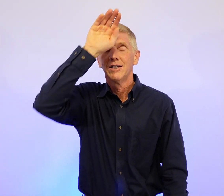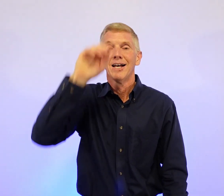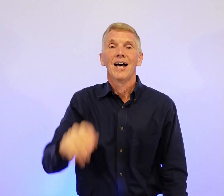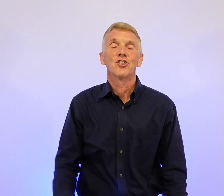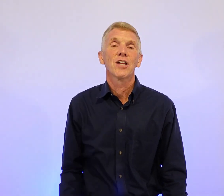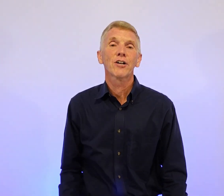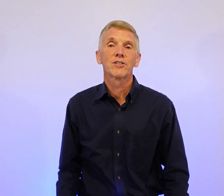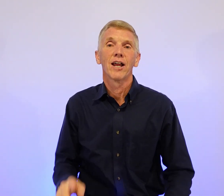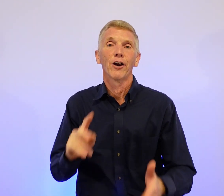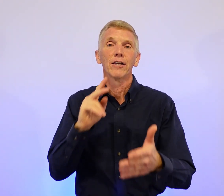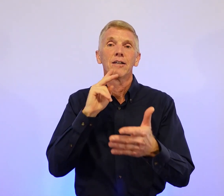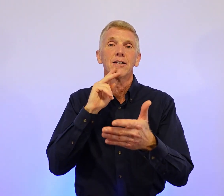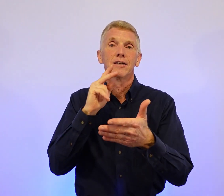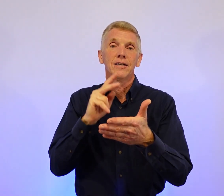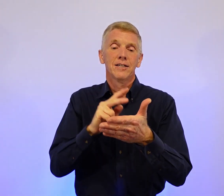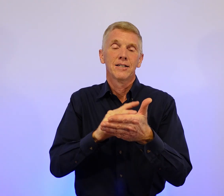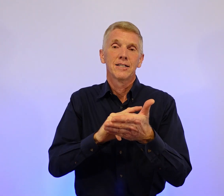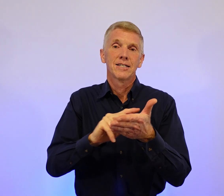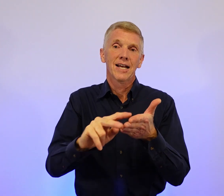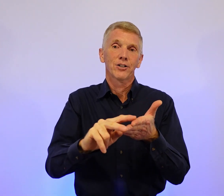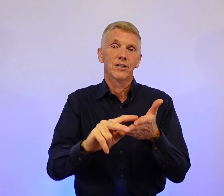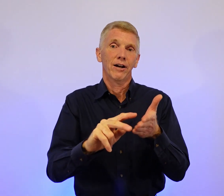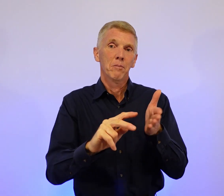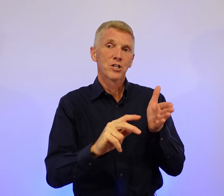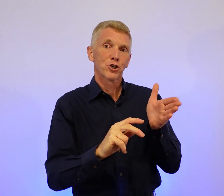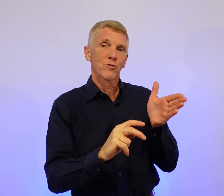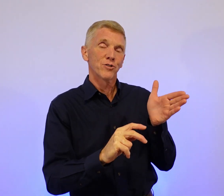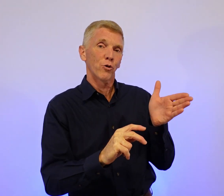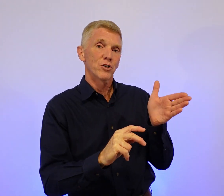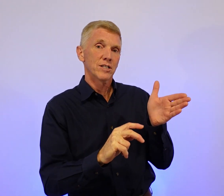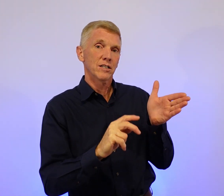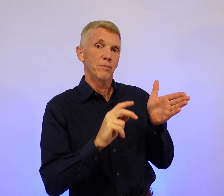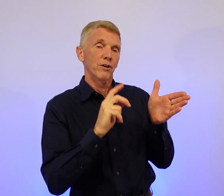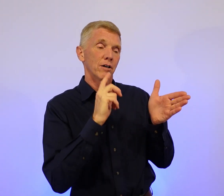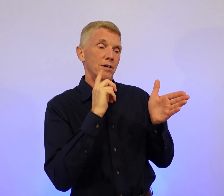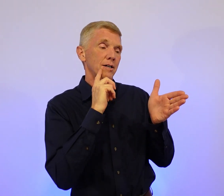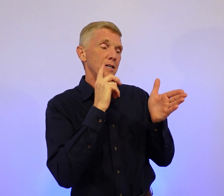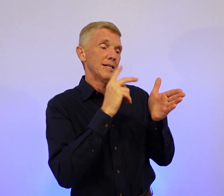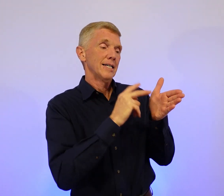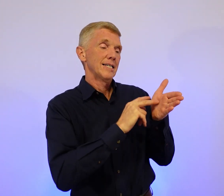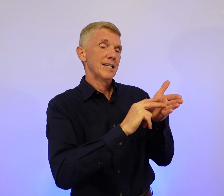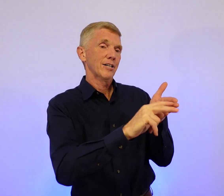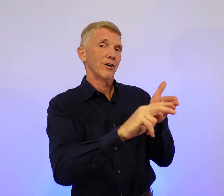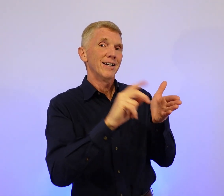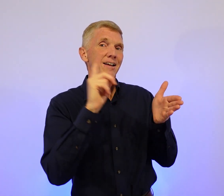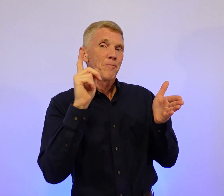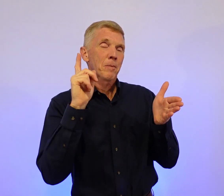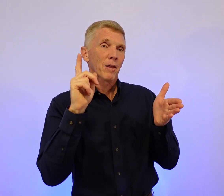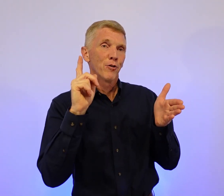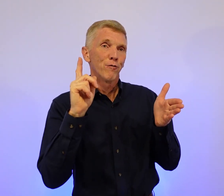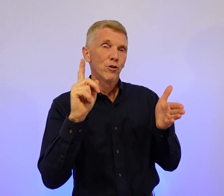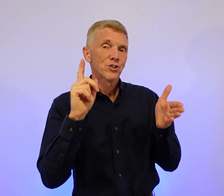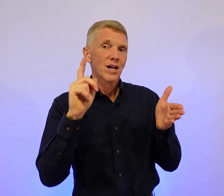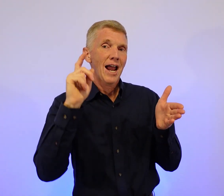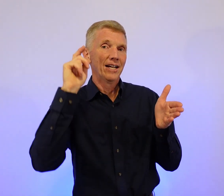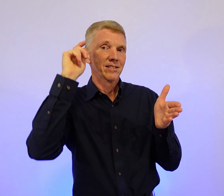A secretary. Secretary. I must turn this for you so you can see a little better. Secretary. The full sign is like